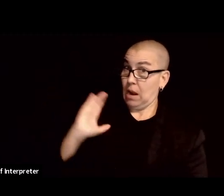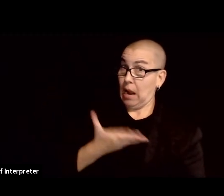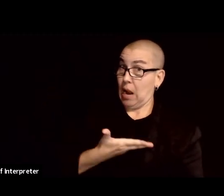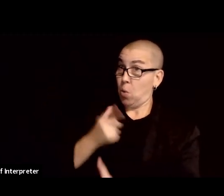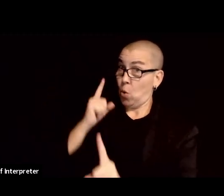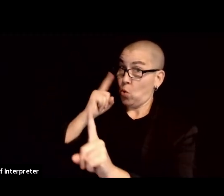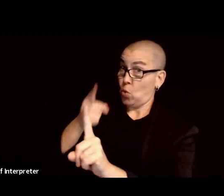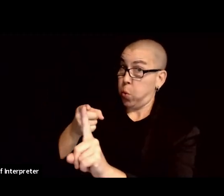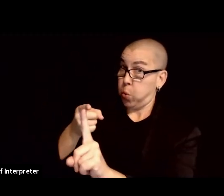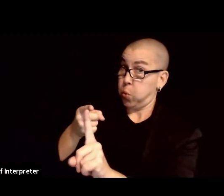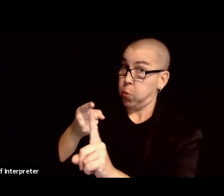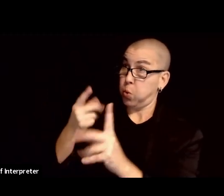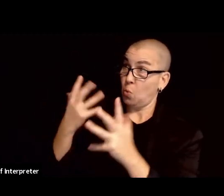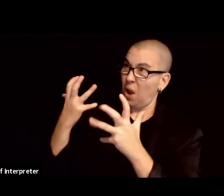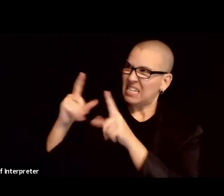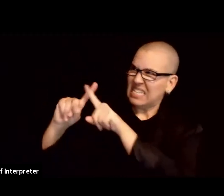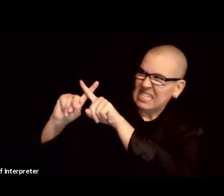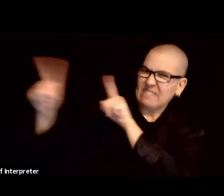if that's even possible at this point.